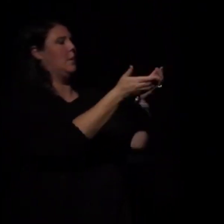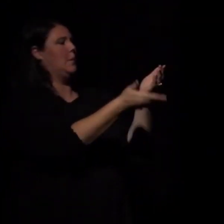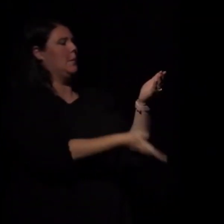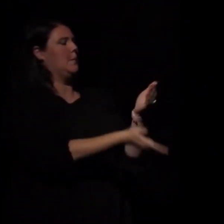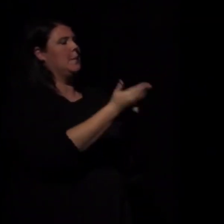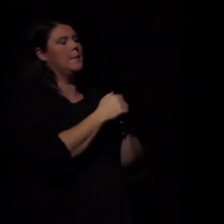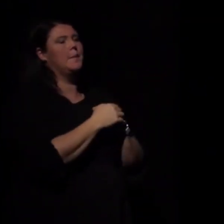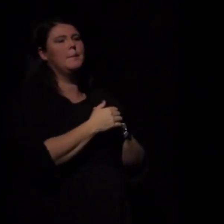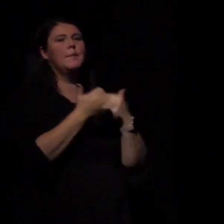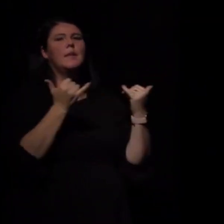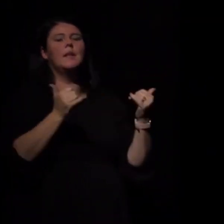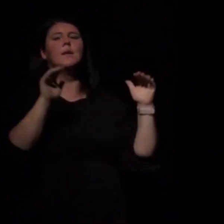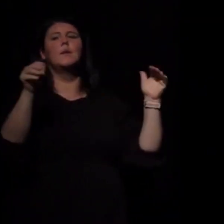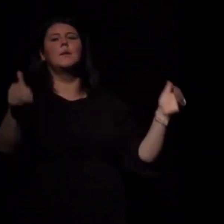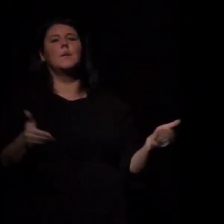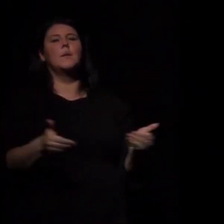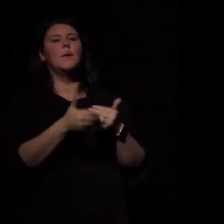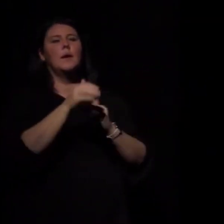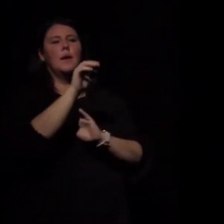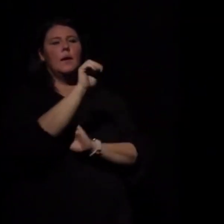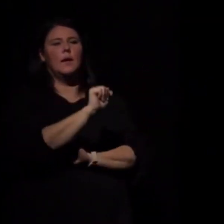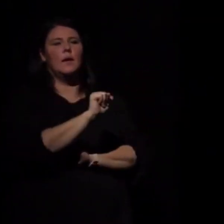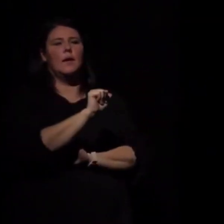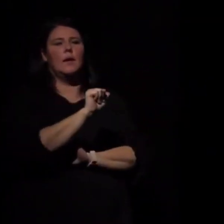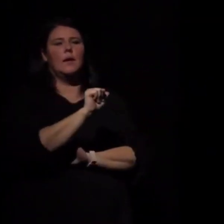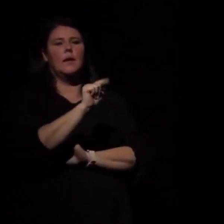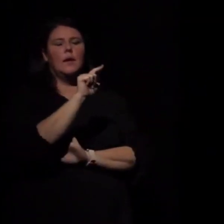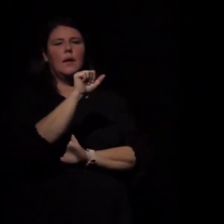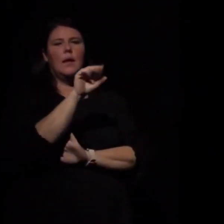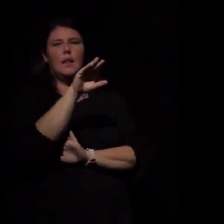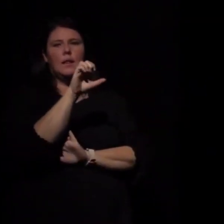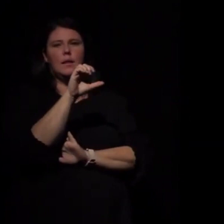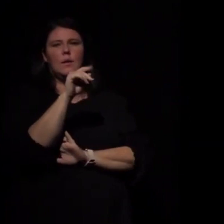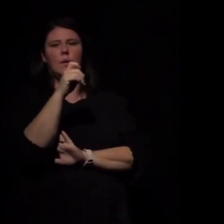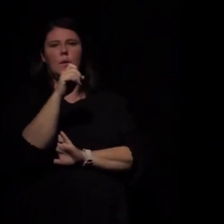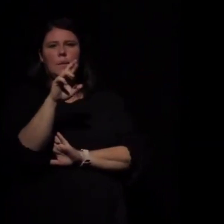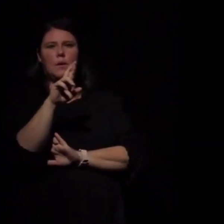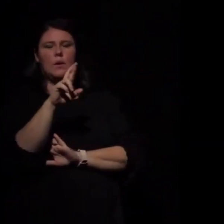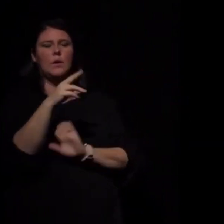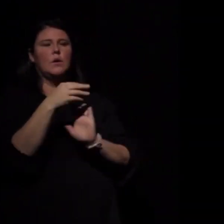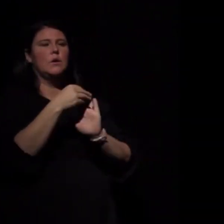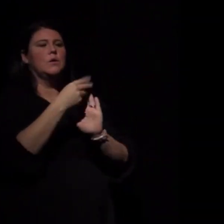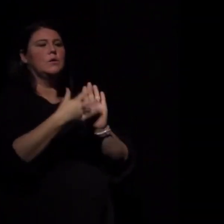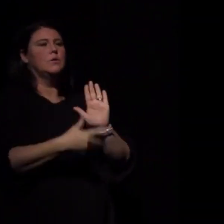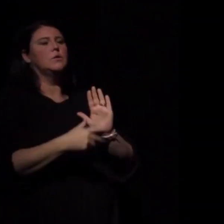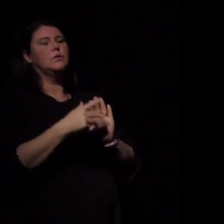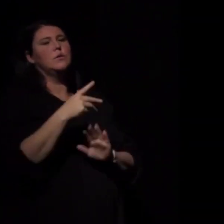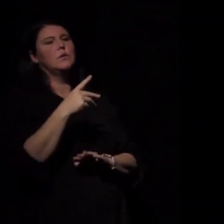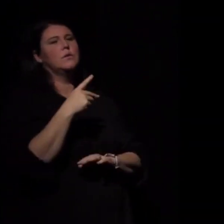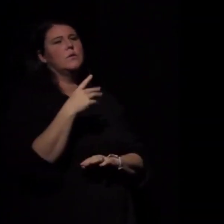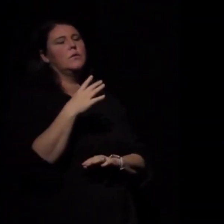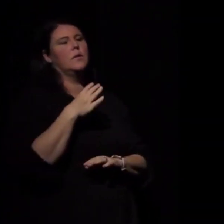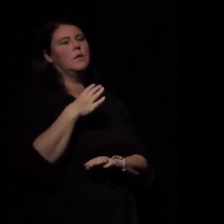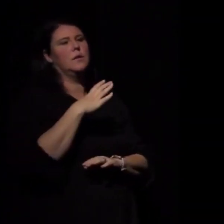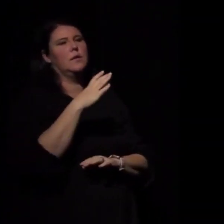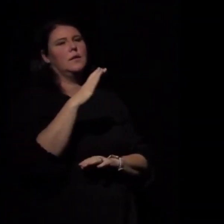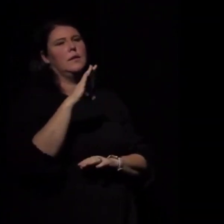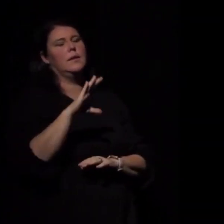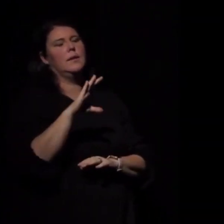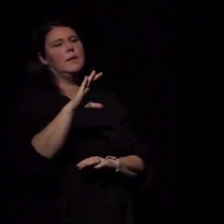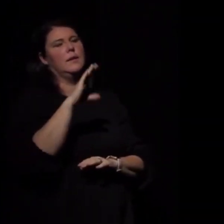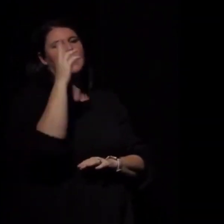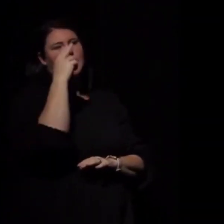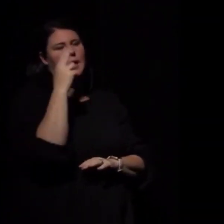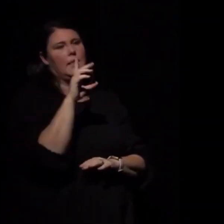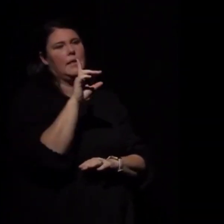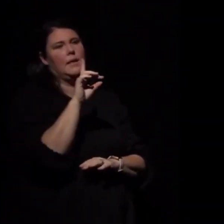Next, I'd like to welcome Alice Okpere, student trustee for the Hamilton-Wentworth Catholic District School